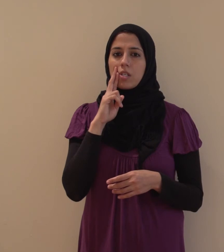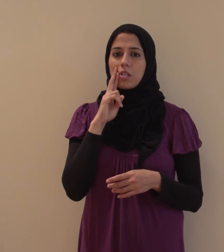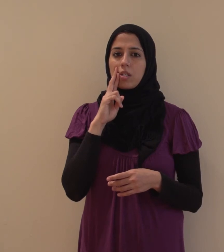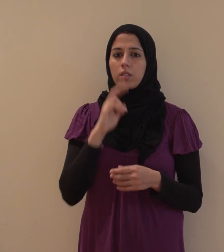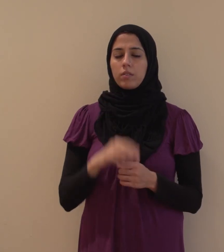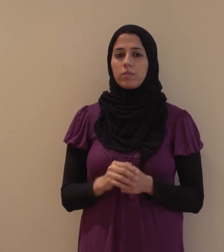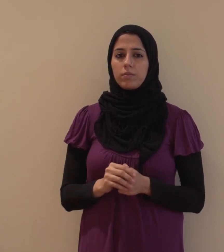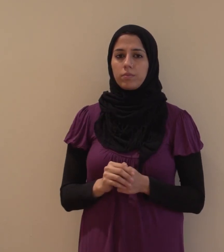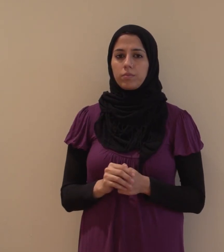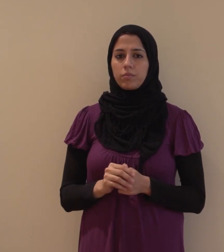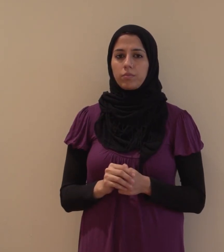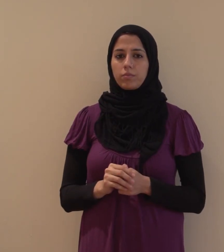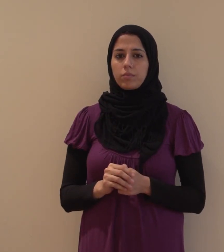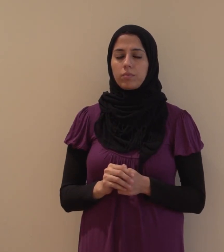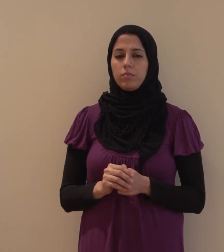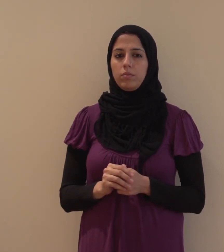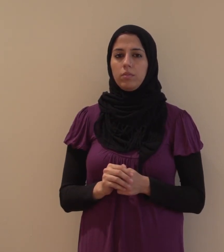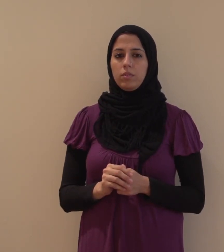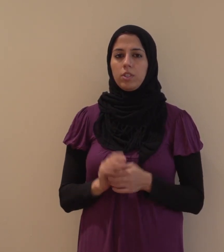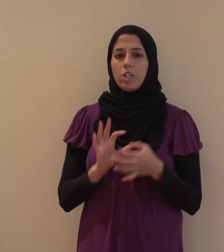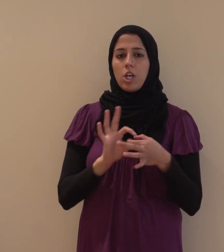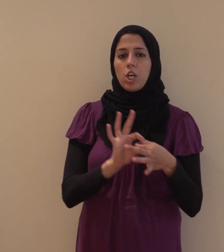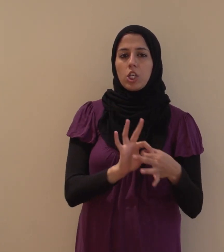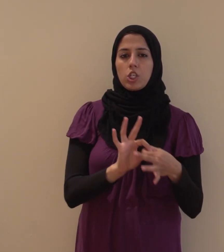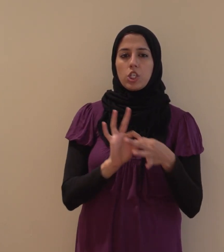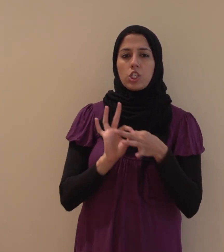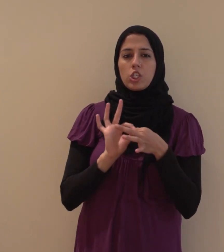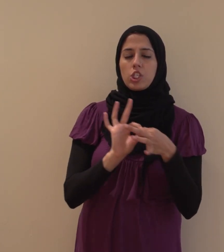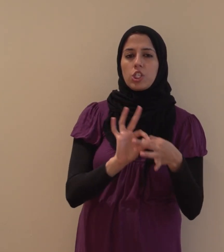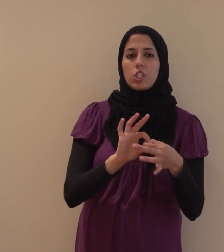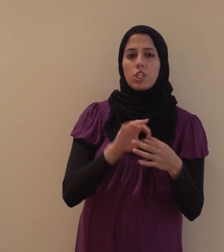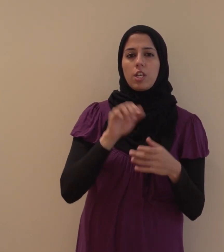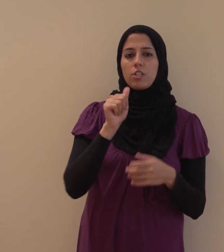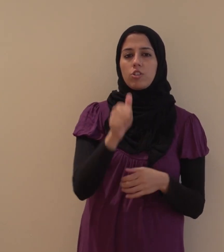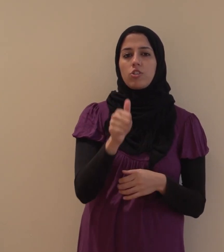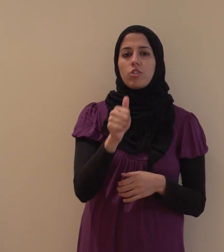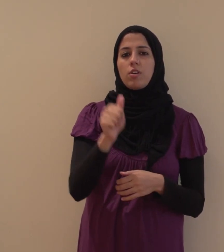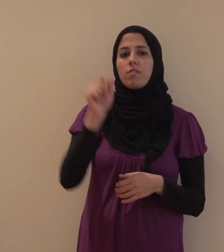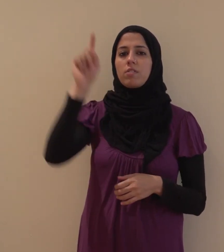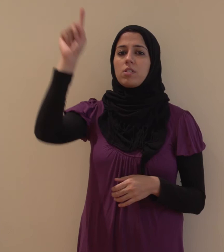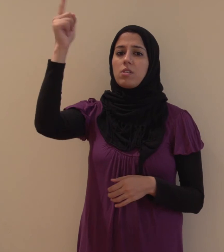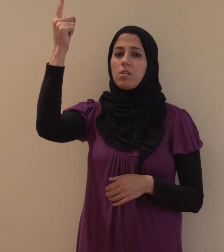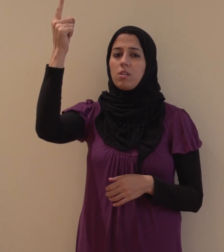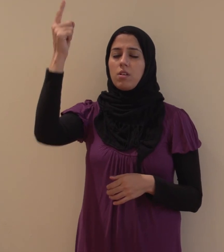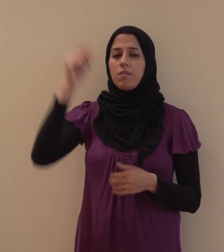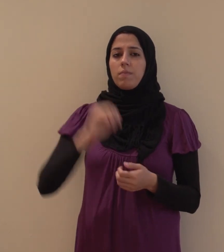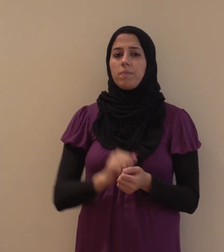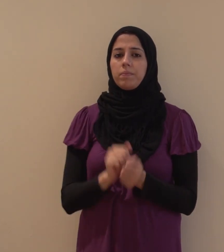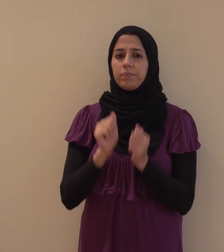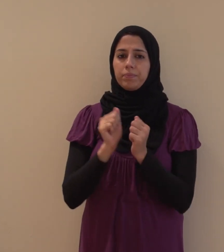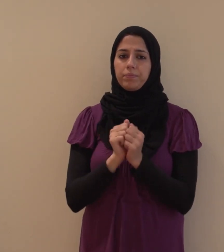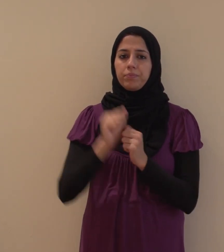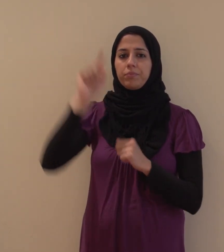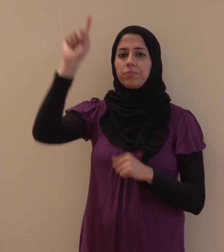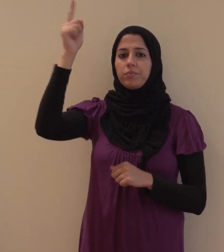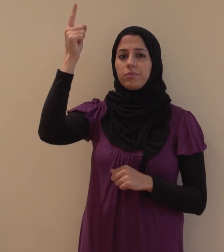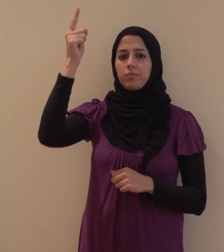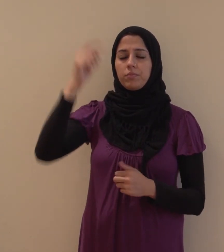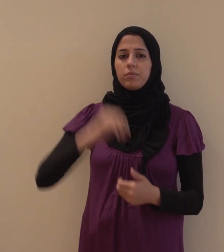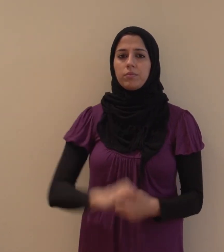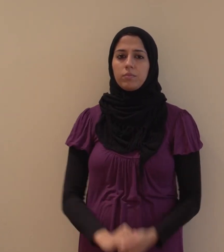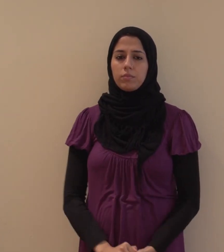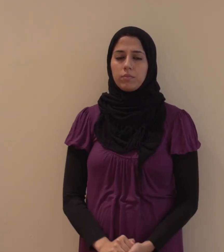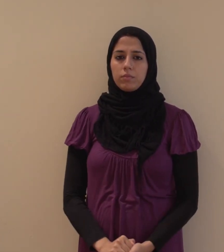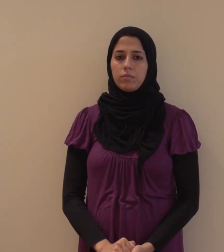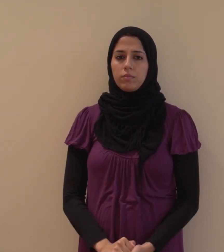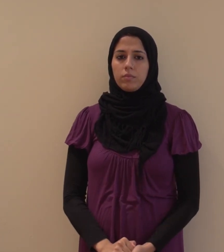fully attached towards Allah subhanahu wa ta'ala. Try to do this practice. This was a practice of the Prophet sallallahu